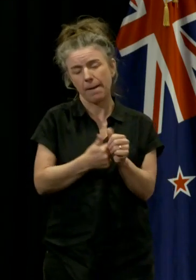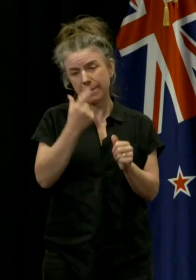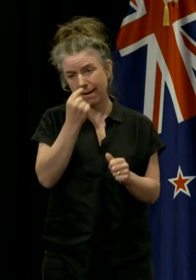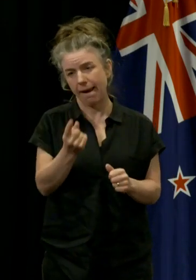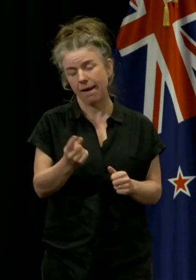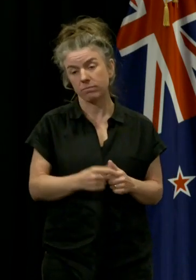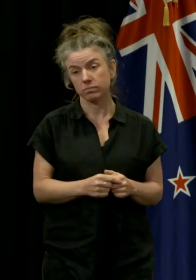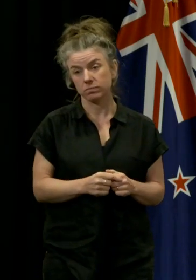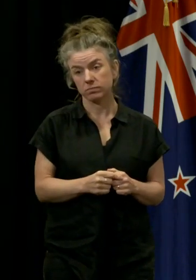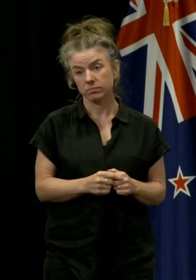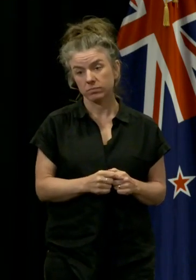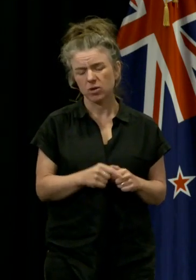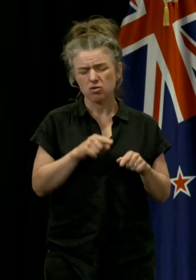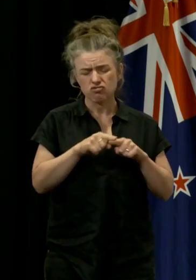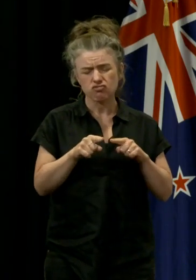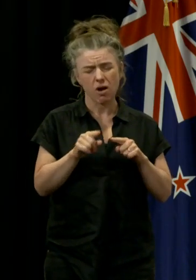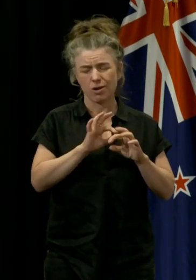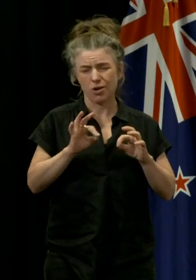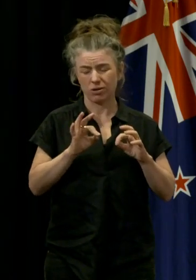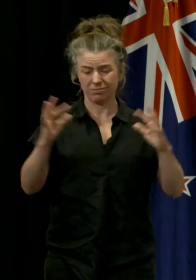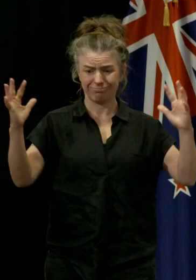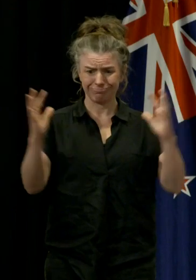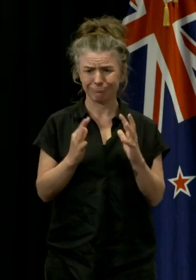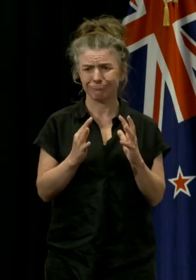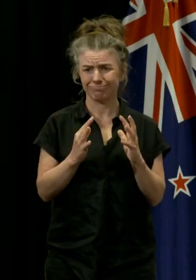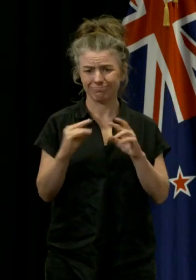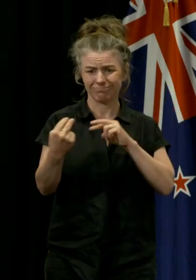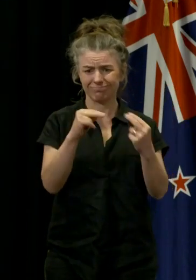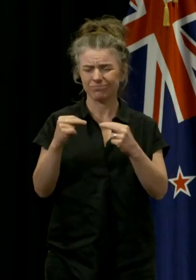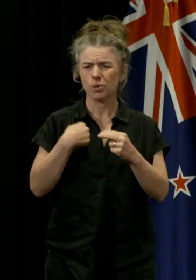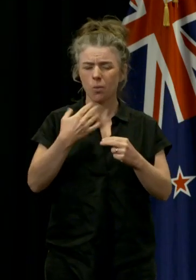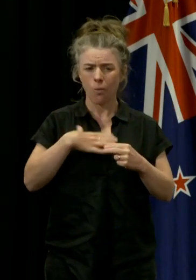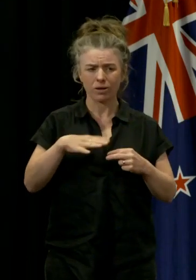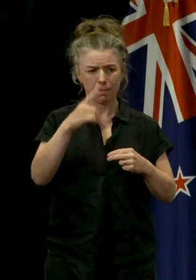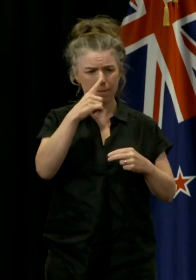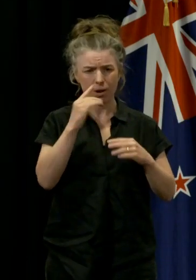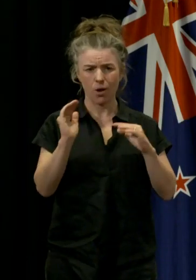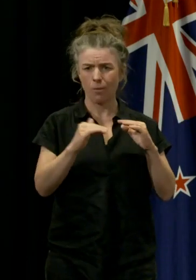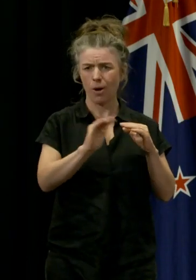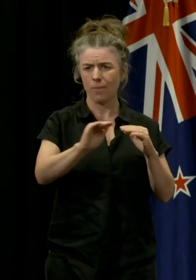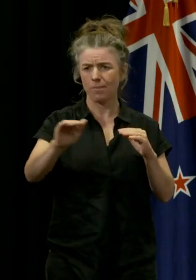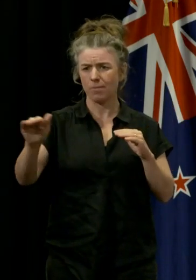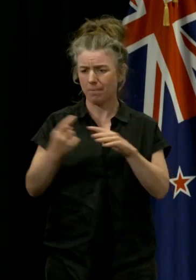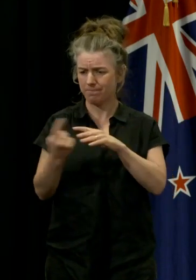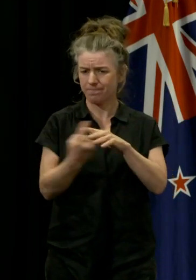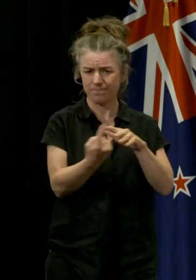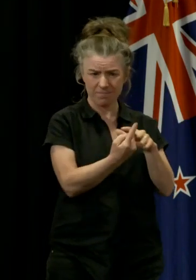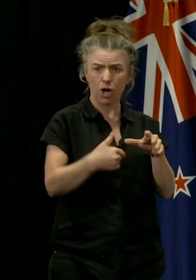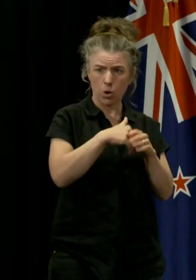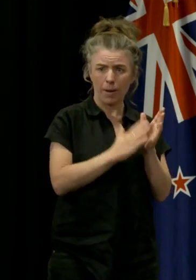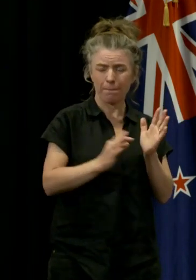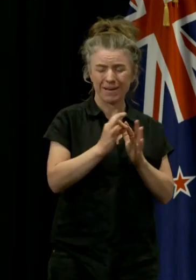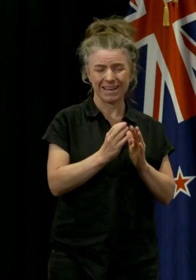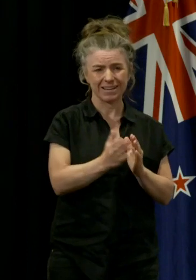that if at all possible, as much as possible, because we want people to be staying home, and that includes members of Parliament. So